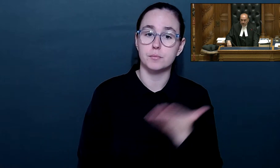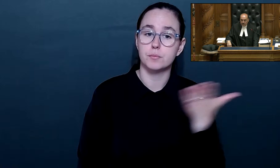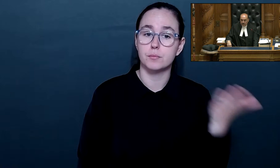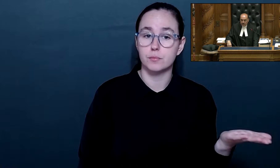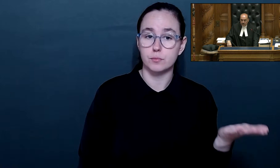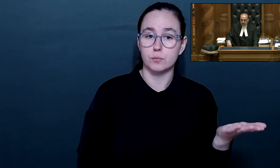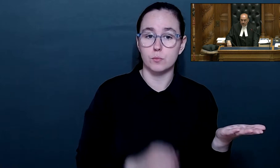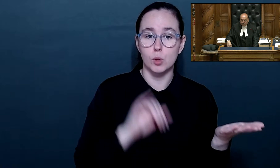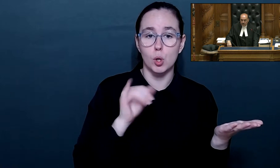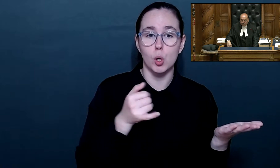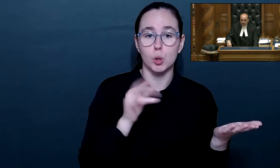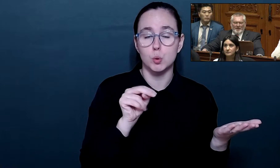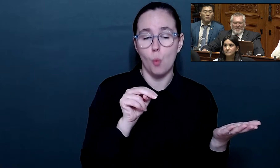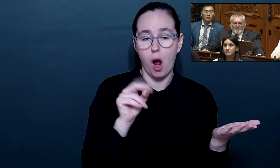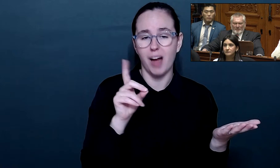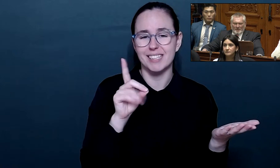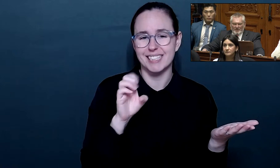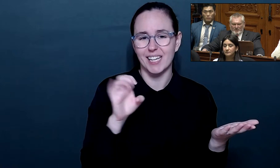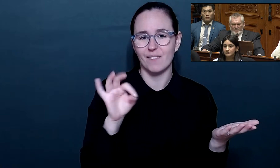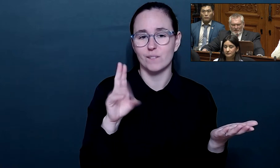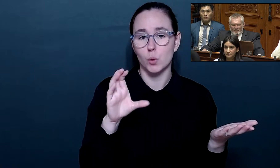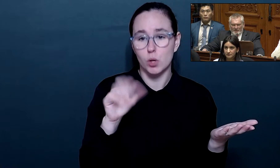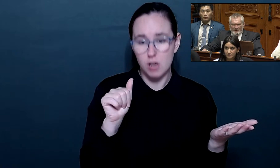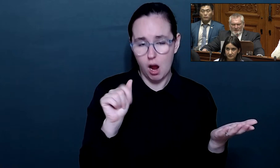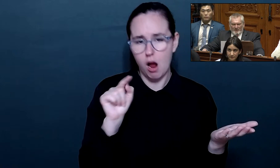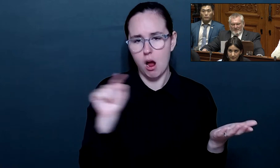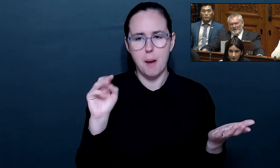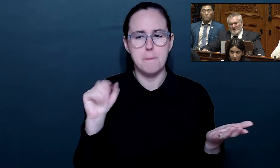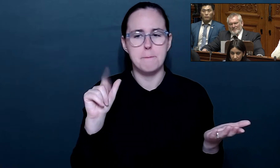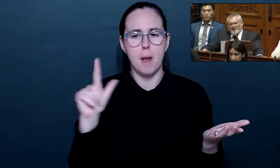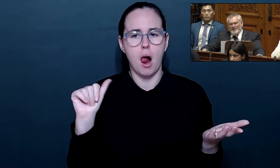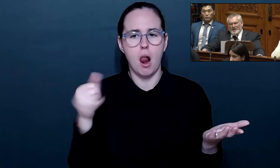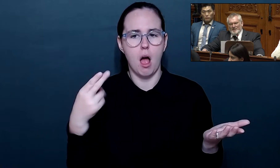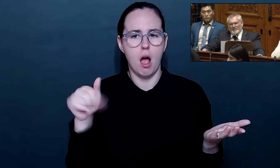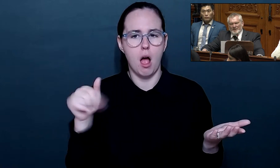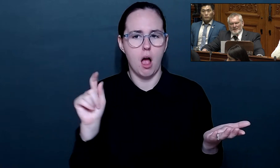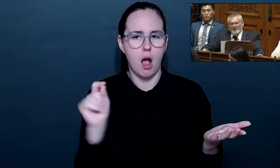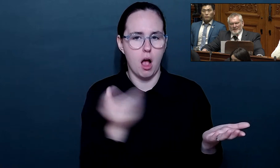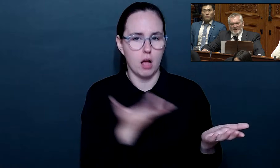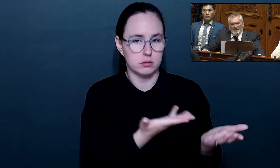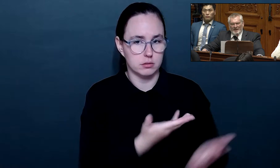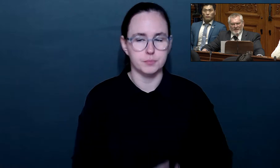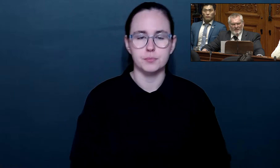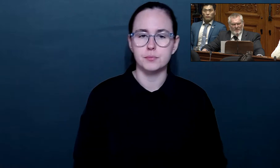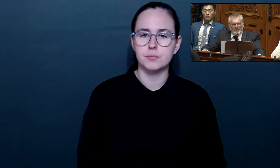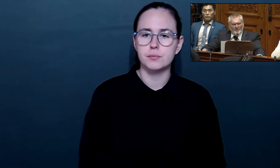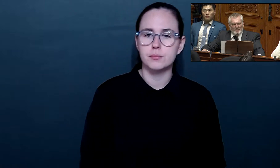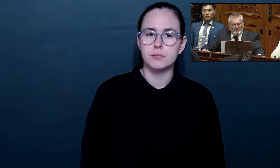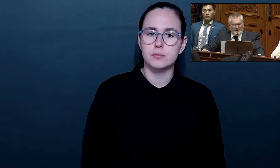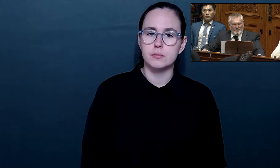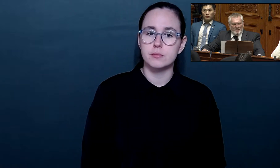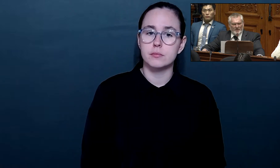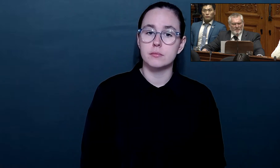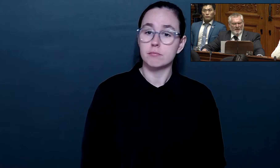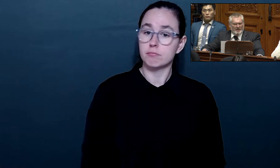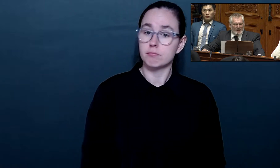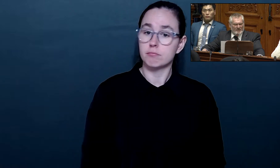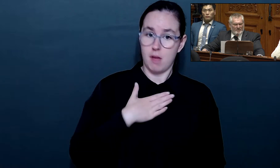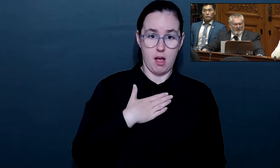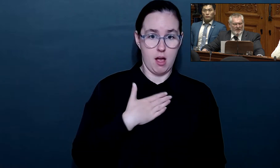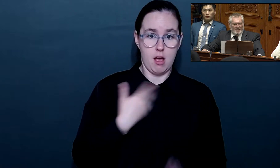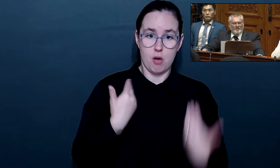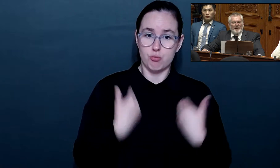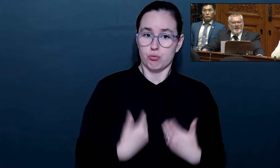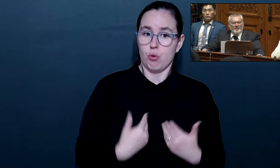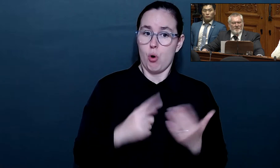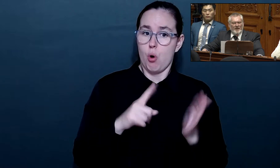Thank you, Mr. Speaker. In my role as Parliamentary Secretary for Accessibility, I had the incredible pleasure to speak last